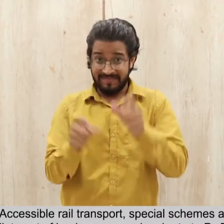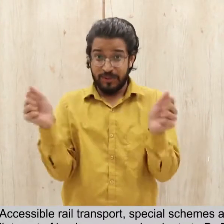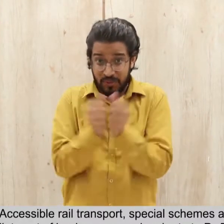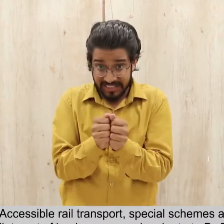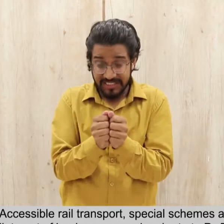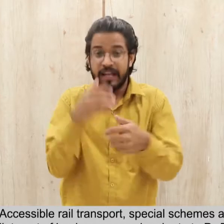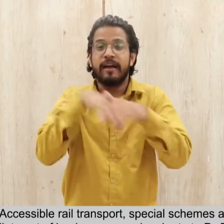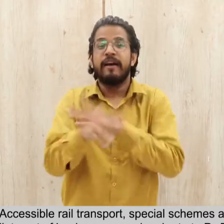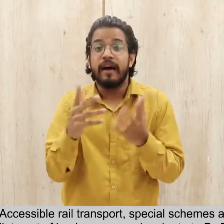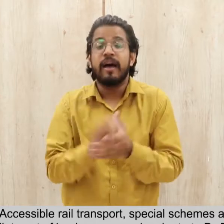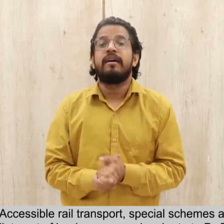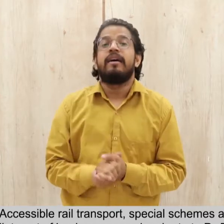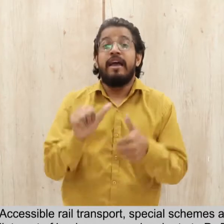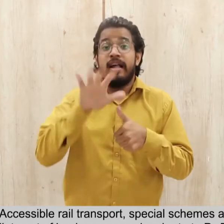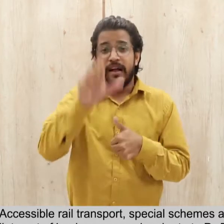Ministry of Railways.